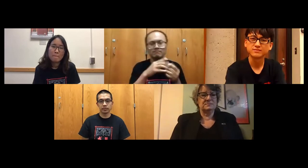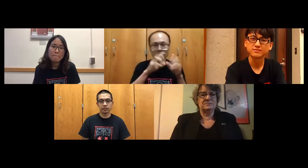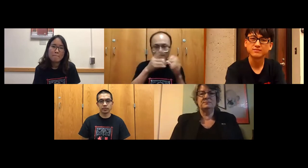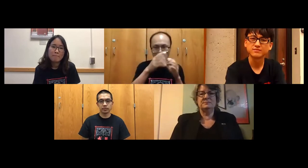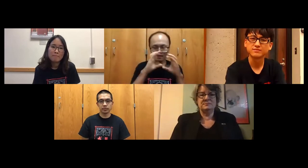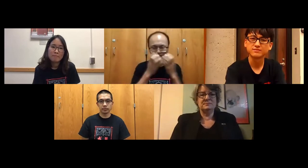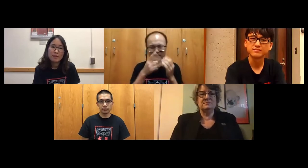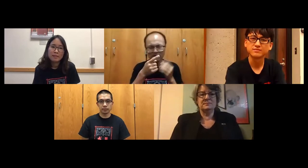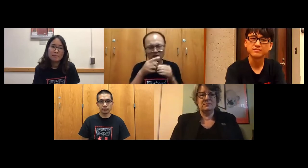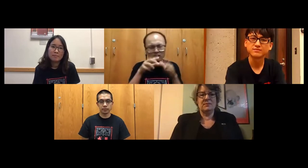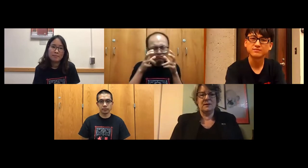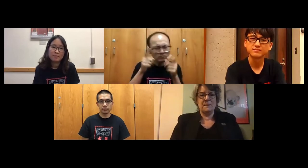do one way or another.